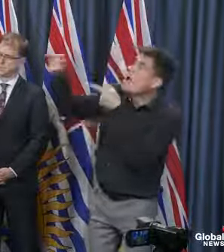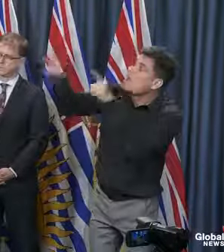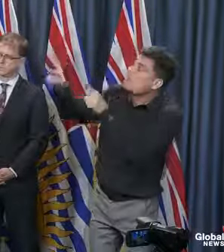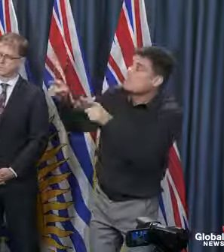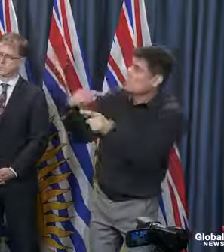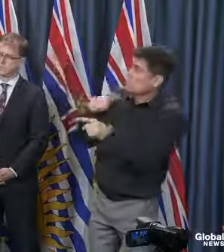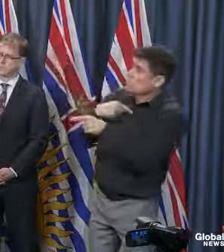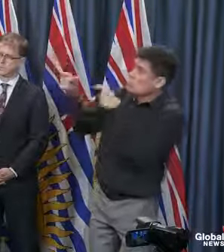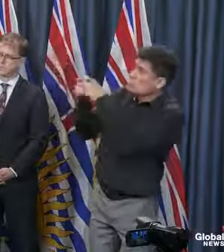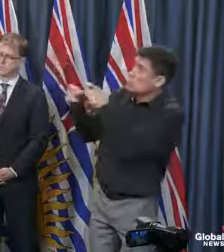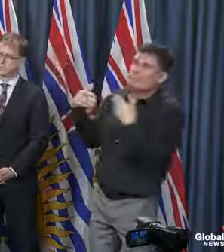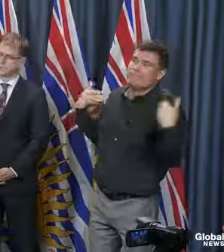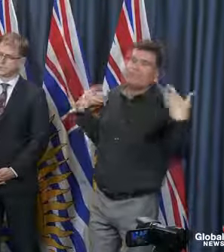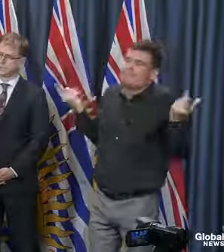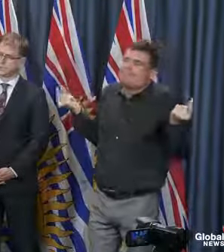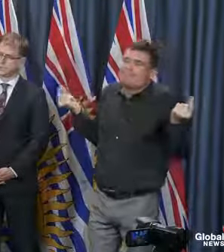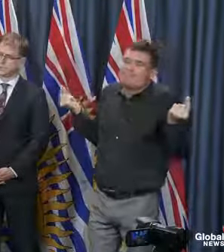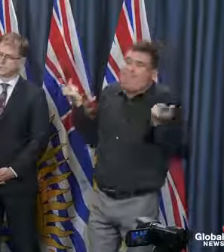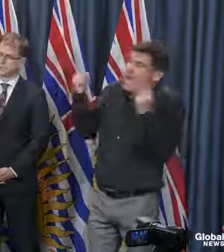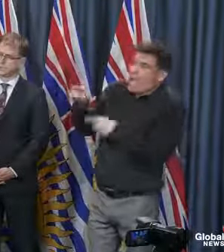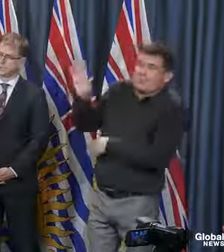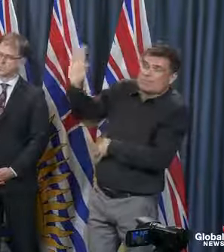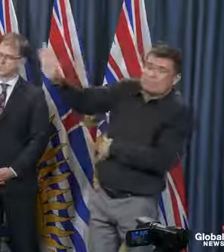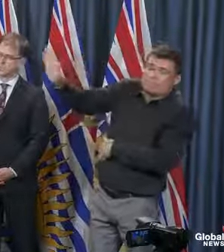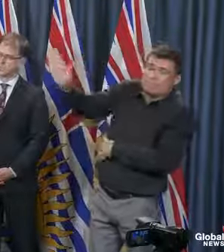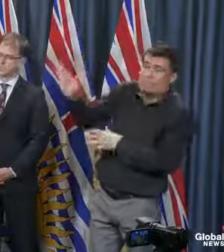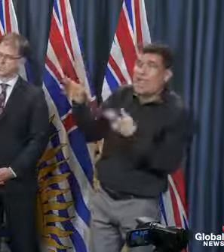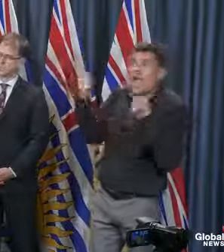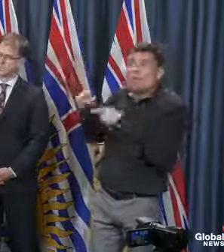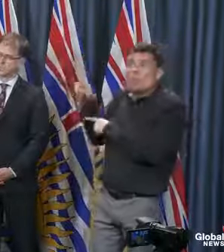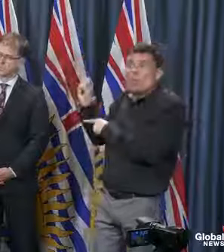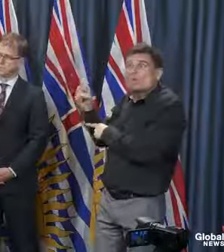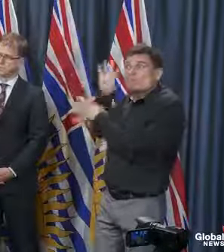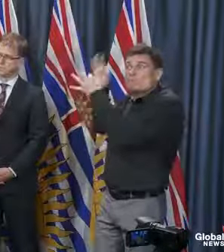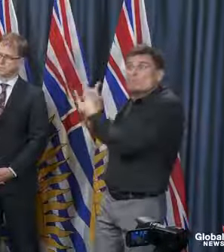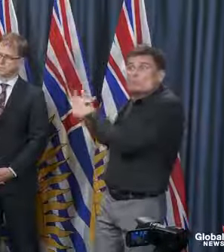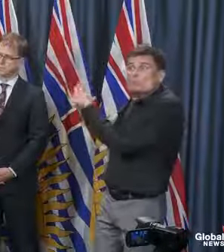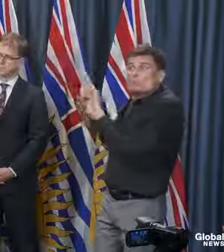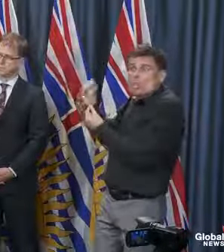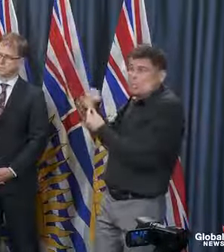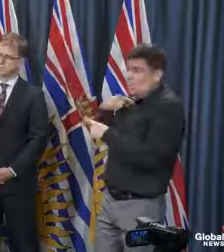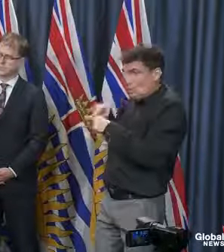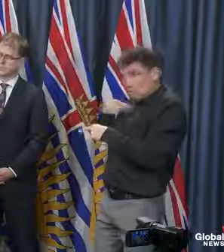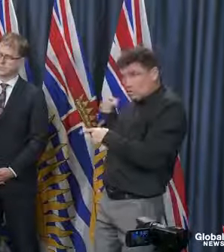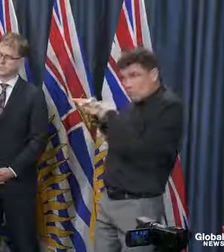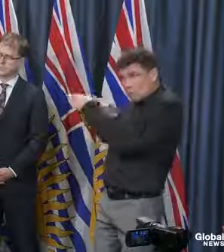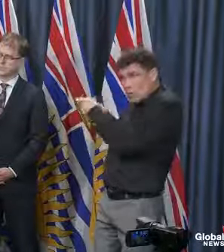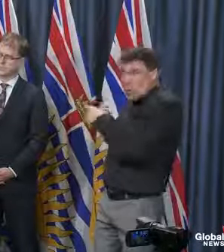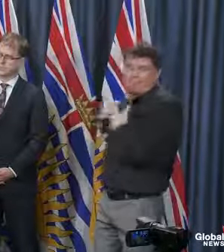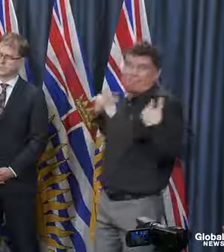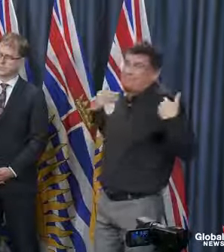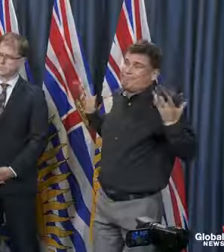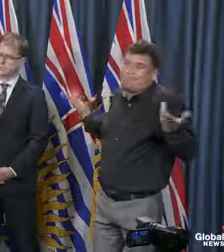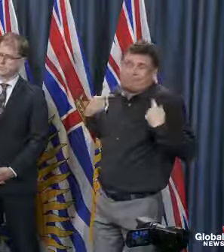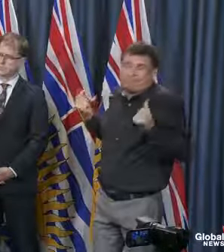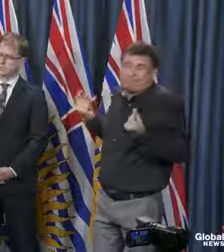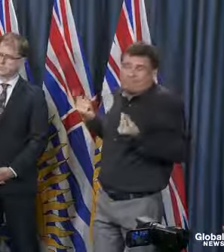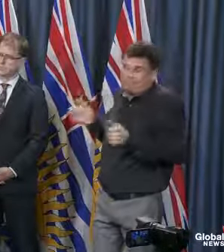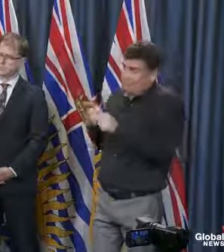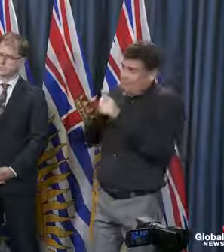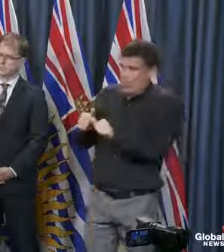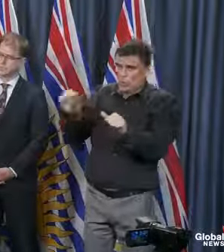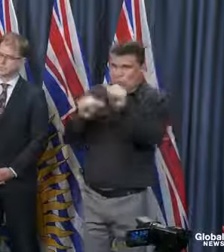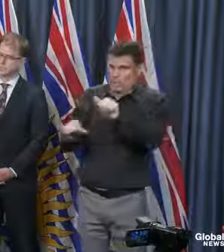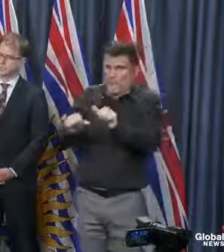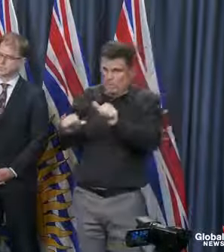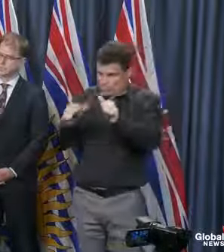what's been happening in the United States. And we took the actions that we were based on science, were based on what we know. We've